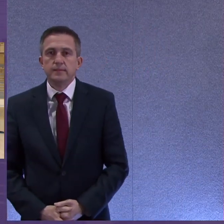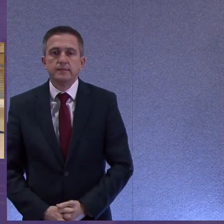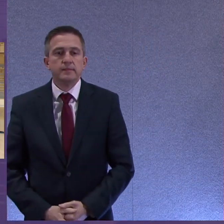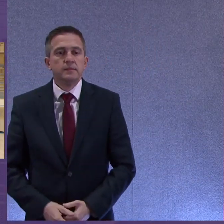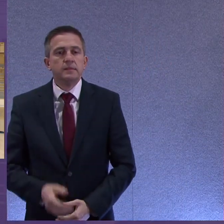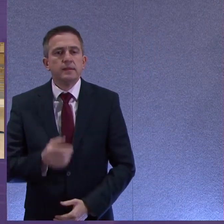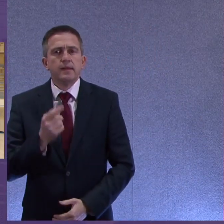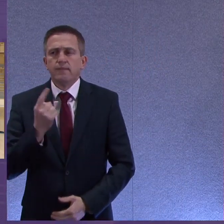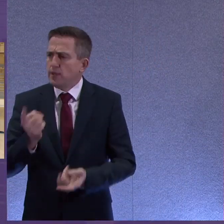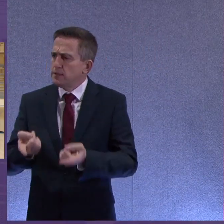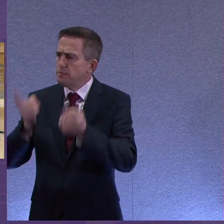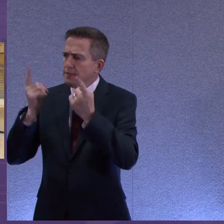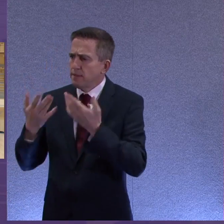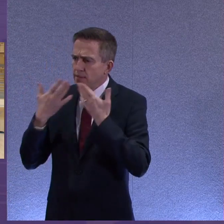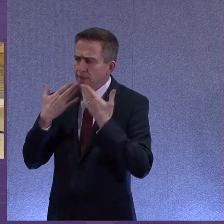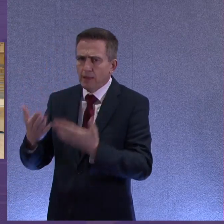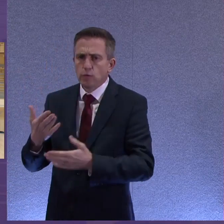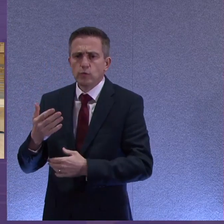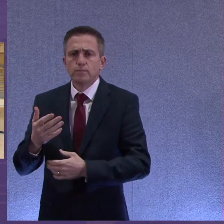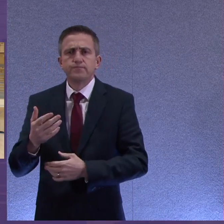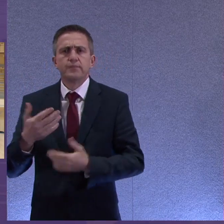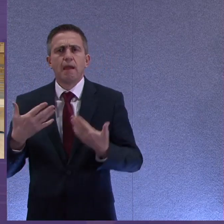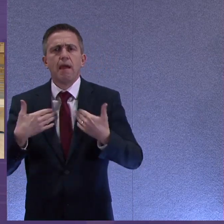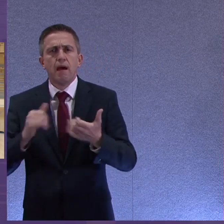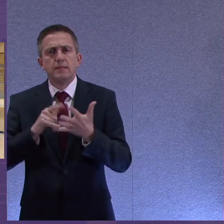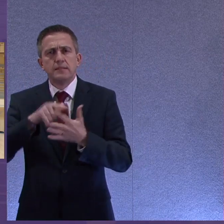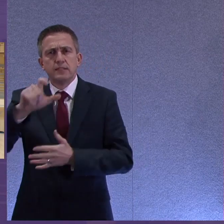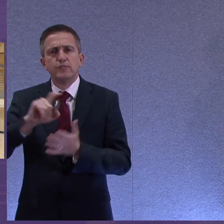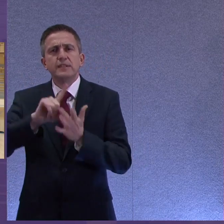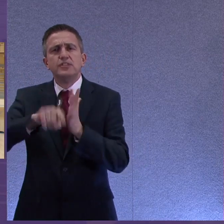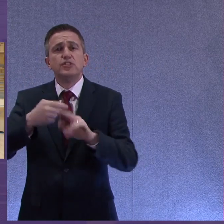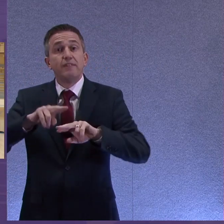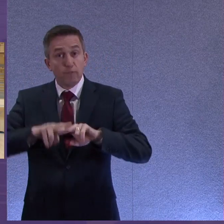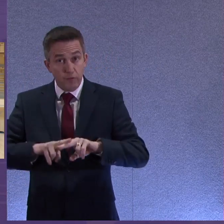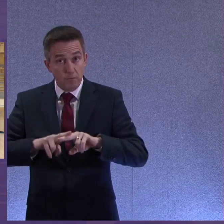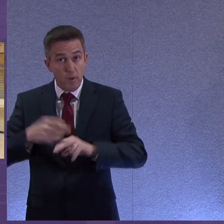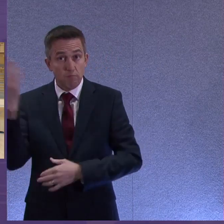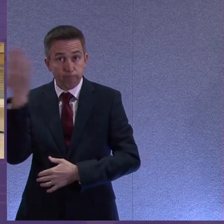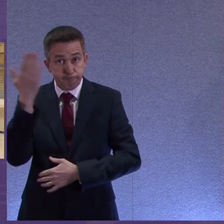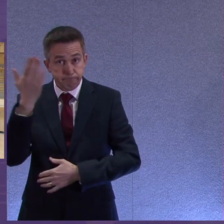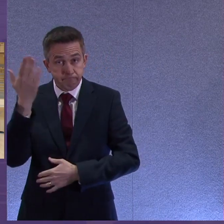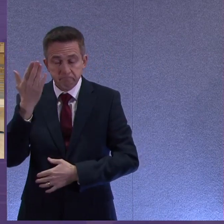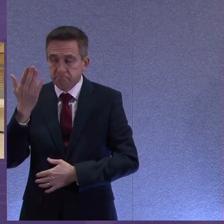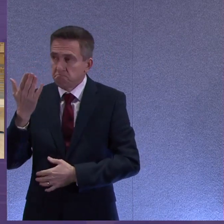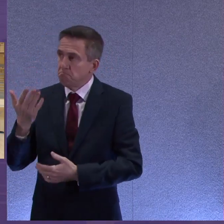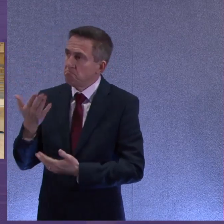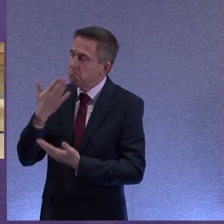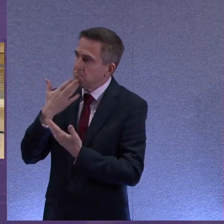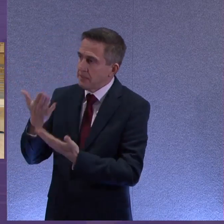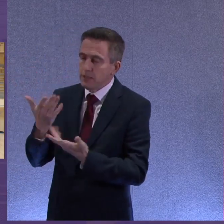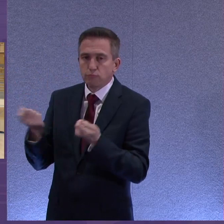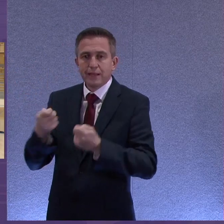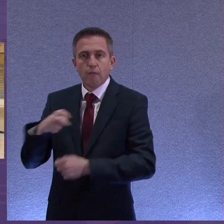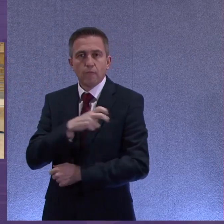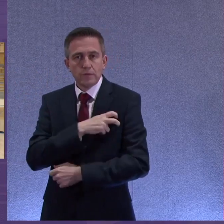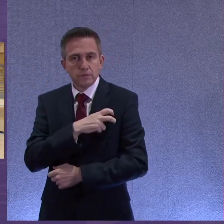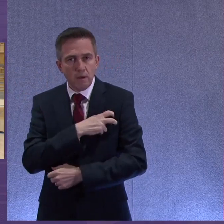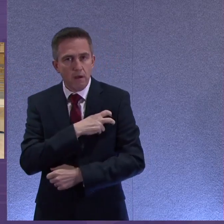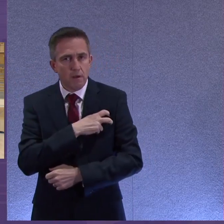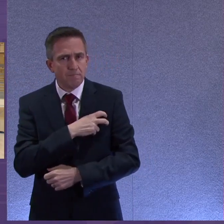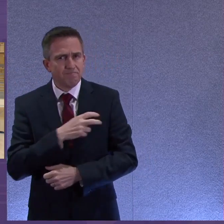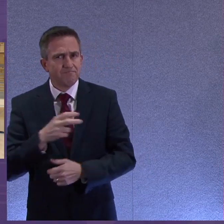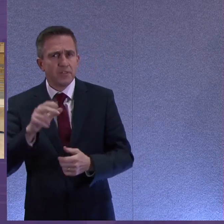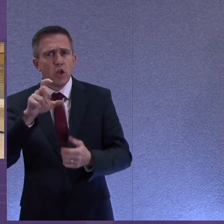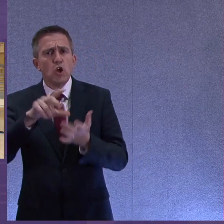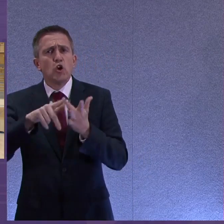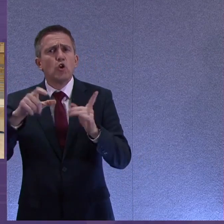Thank you very much, First Minister. I call the Cabinet Secretary for Health, Jean Freeman. Thank you, Presiding Officer. Presiding Officer, this virus